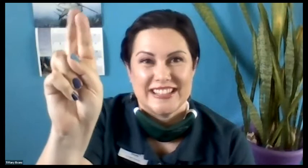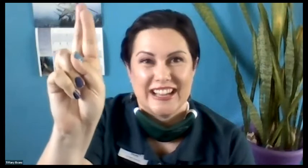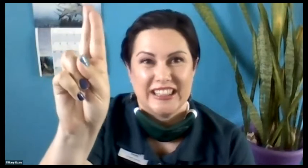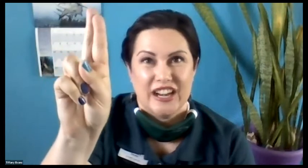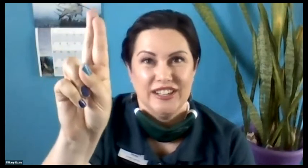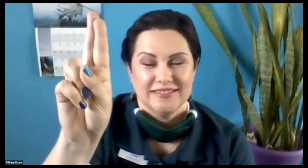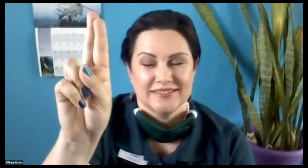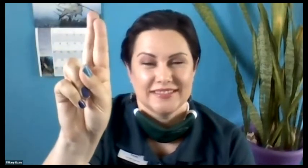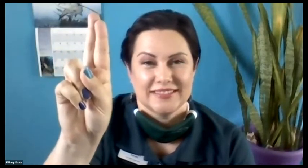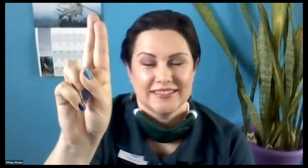second letter,